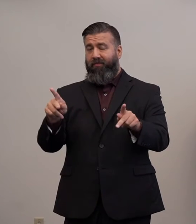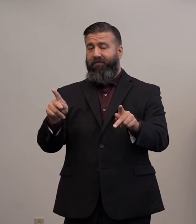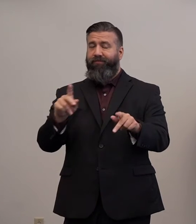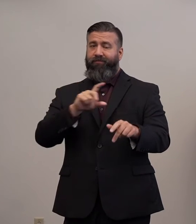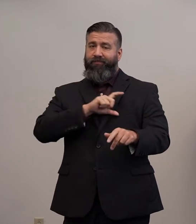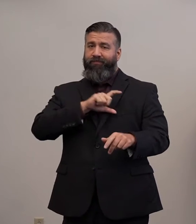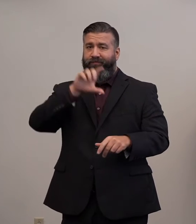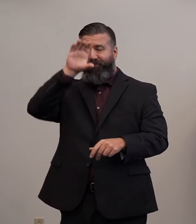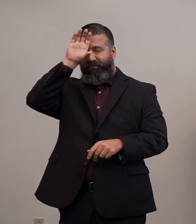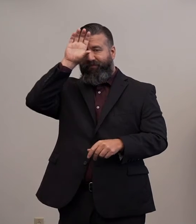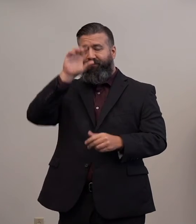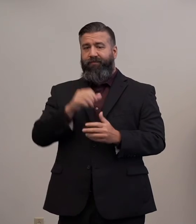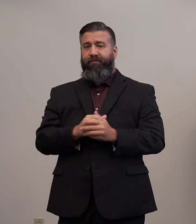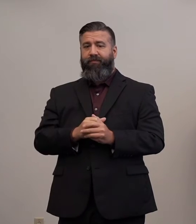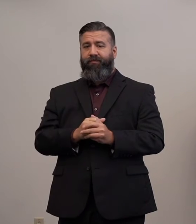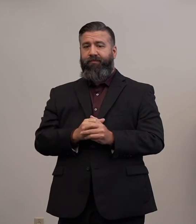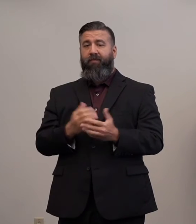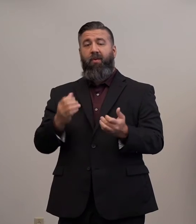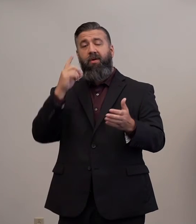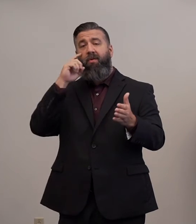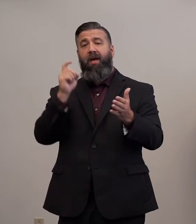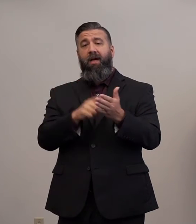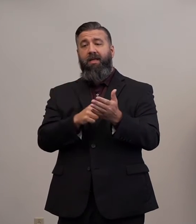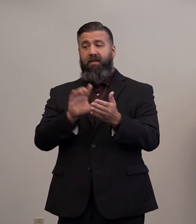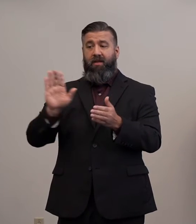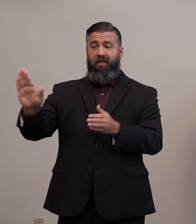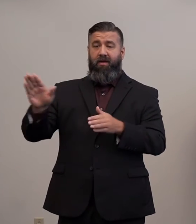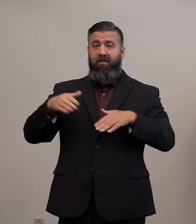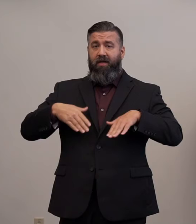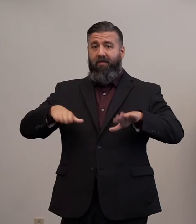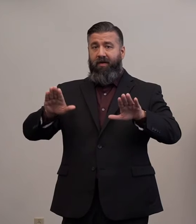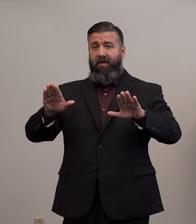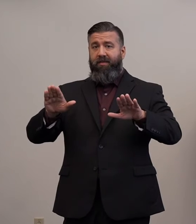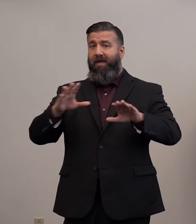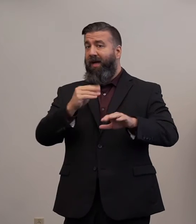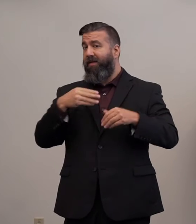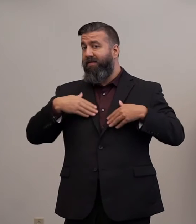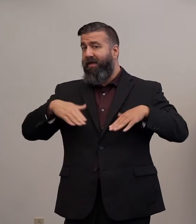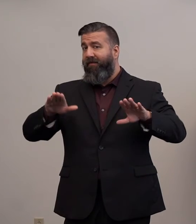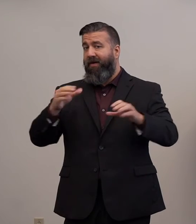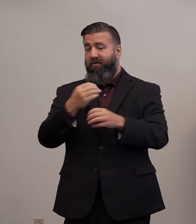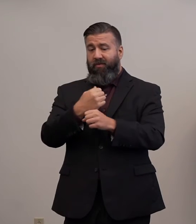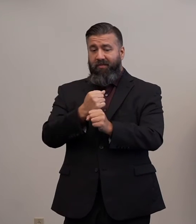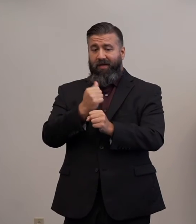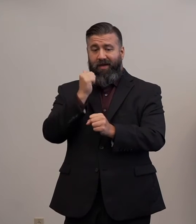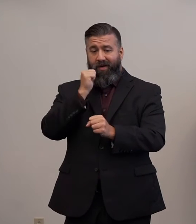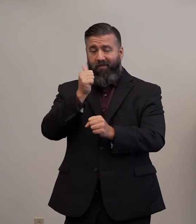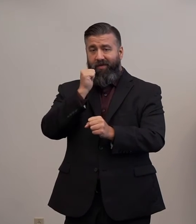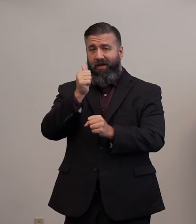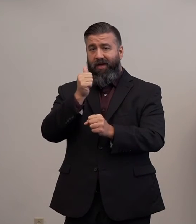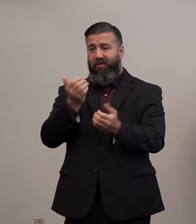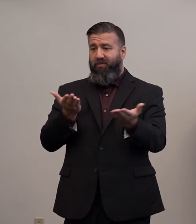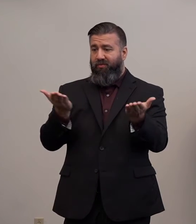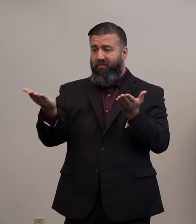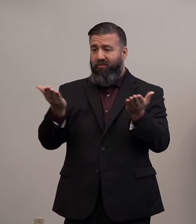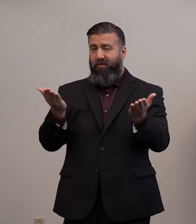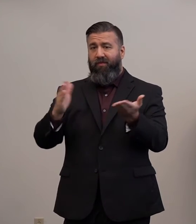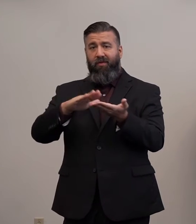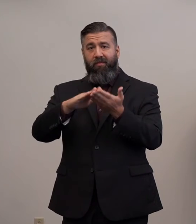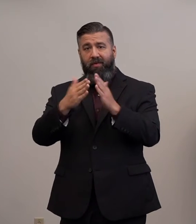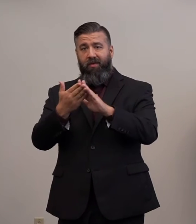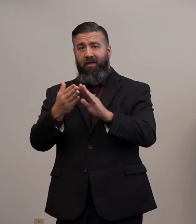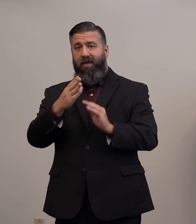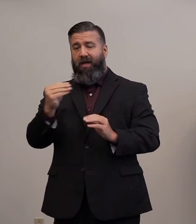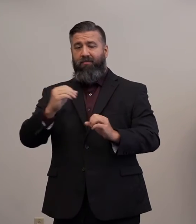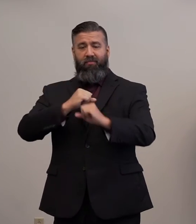We want to recognize the sacrifices that they made, the sacrifices that we still make every day in serving our community, protecting our